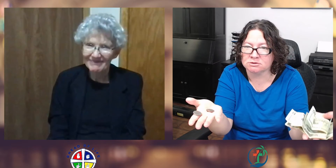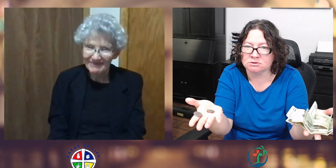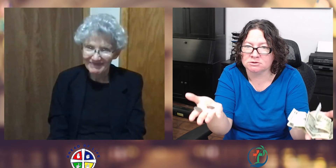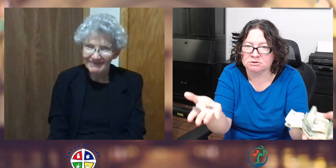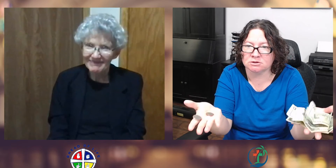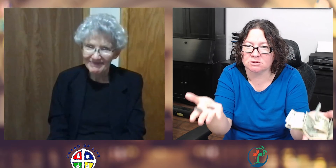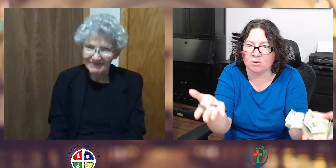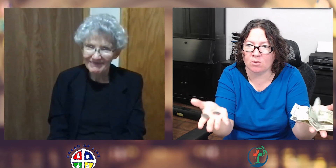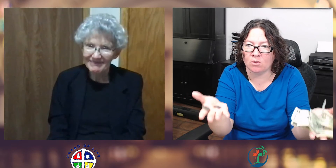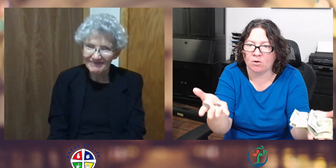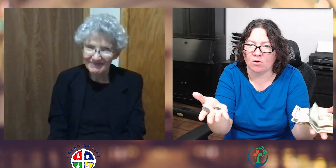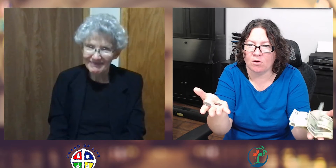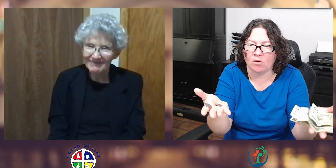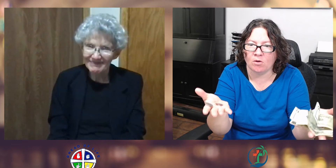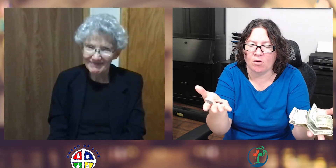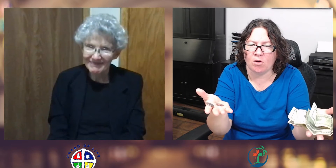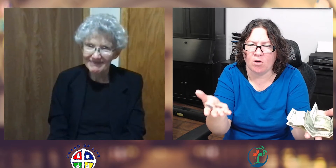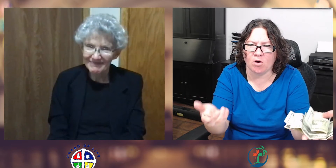think Matthew, if you see him.